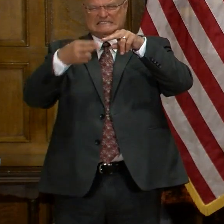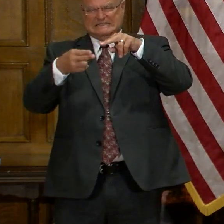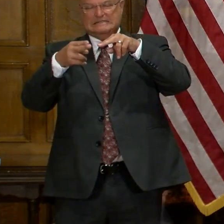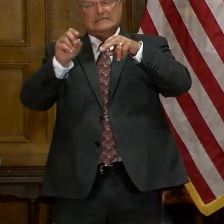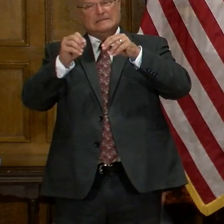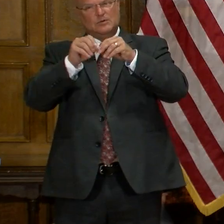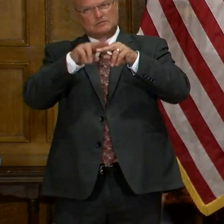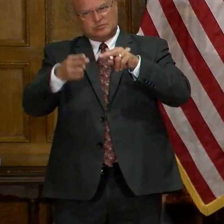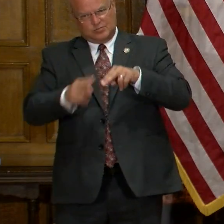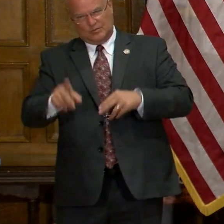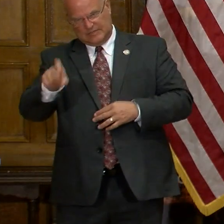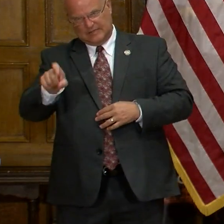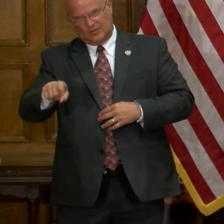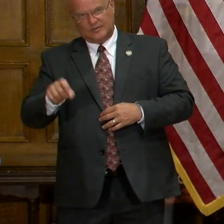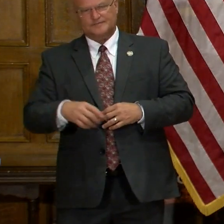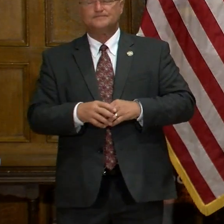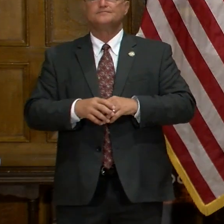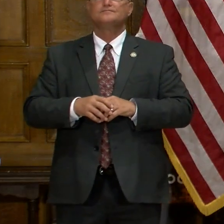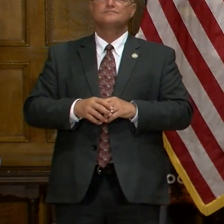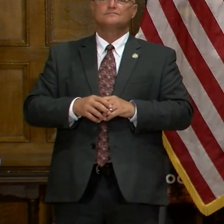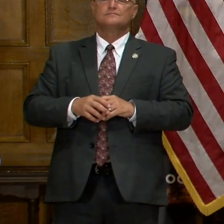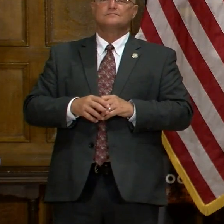just need to go down more.